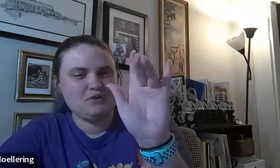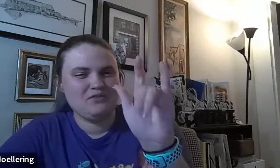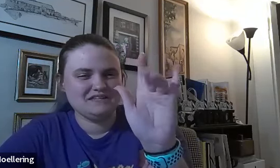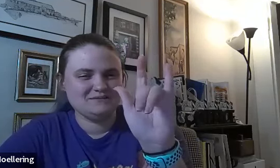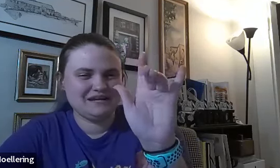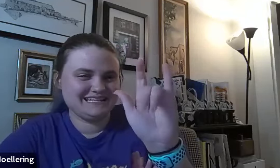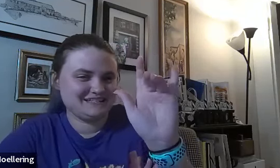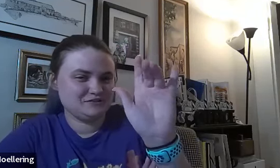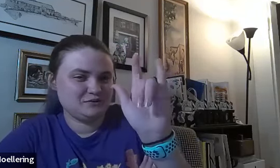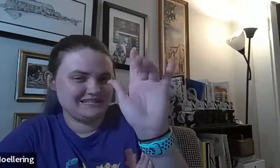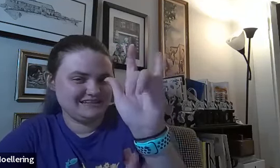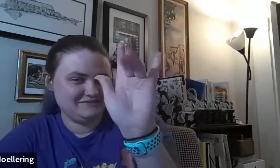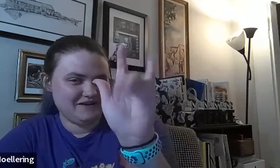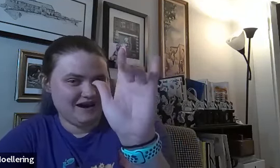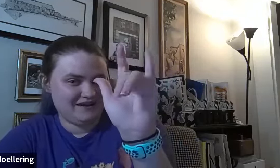So this one is 25.